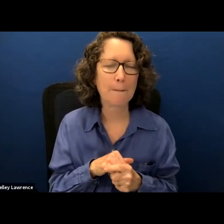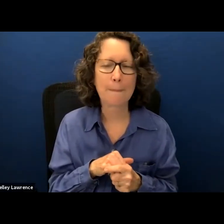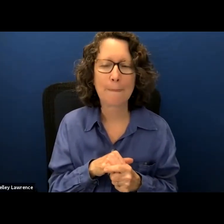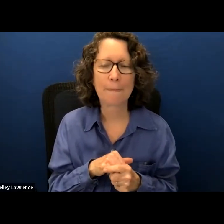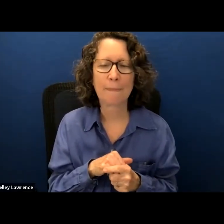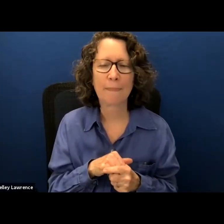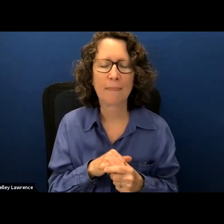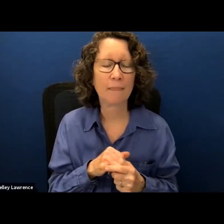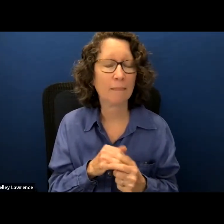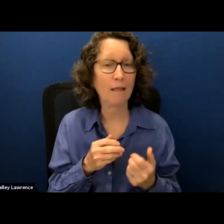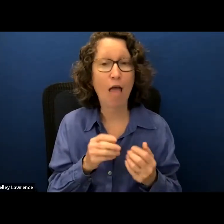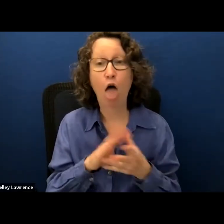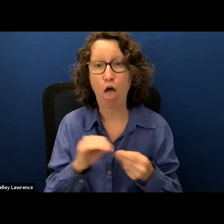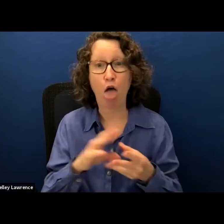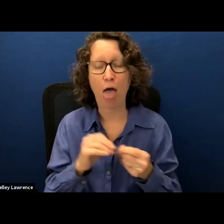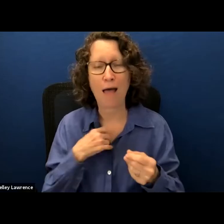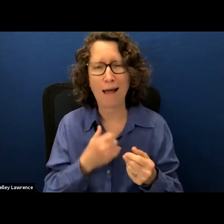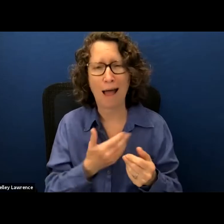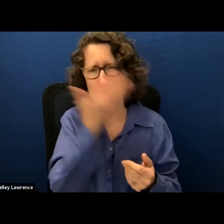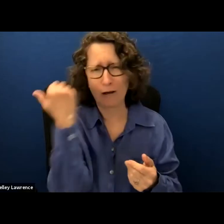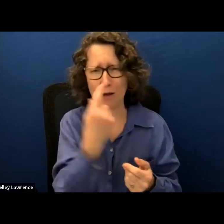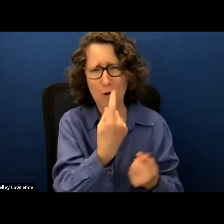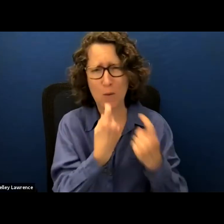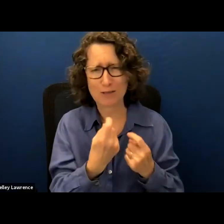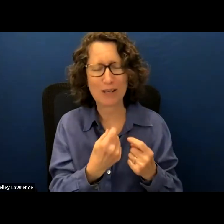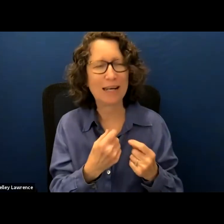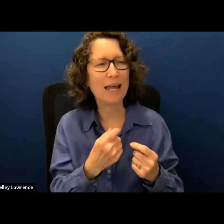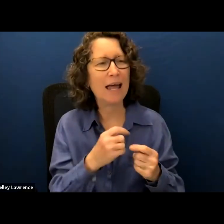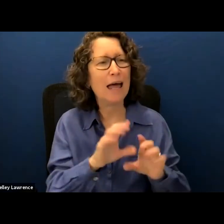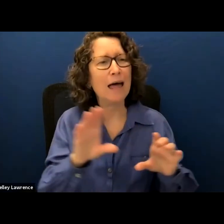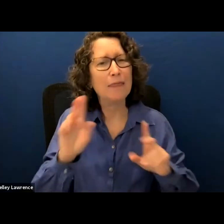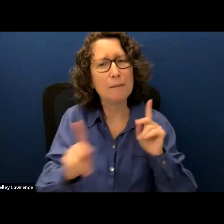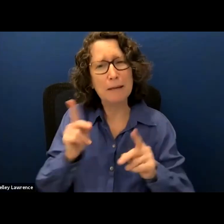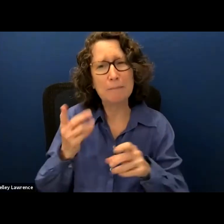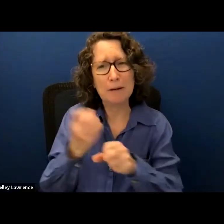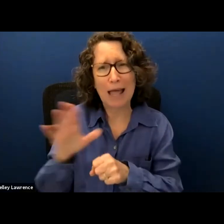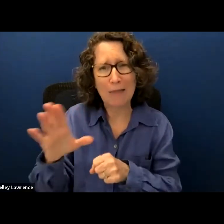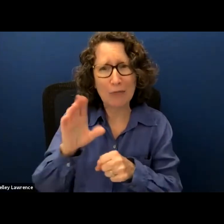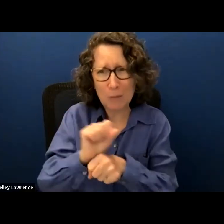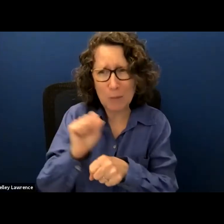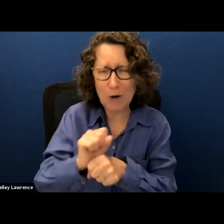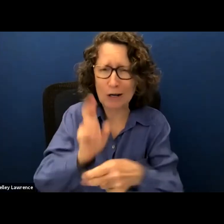restate your question, because I wanted to make sure that the people doing the work get the.